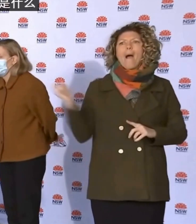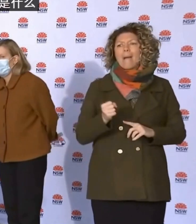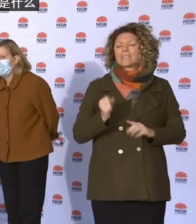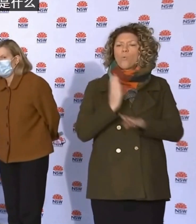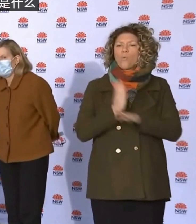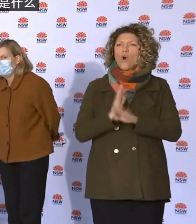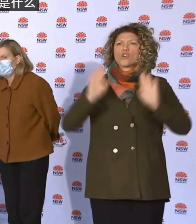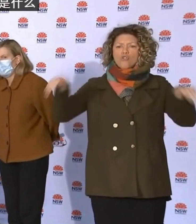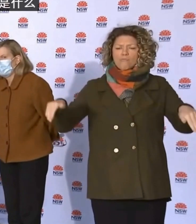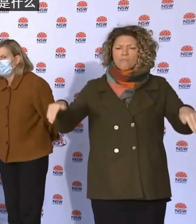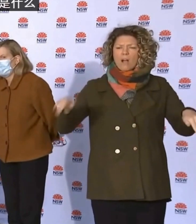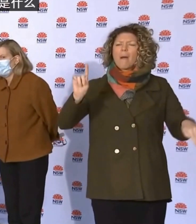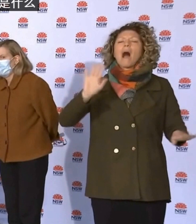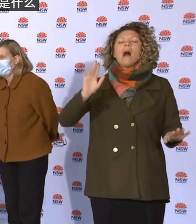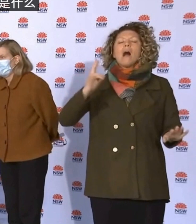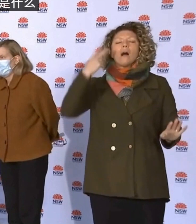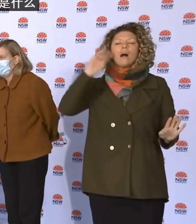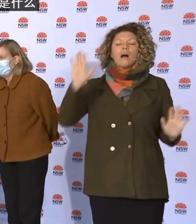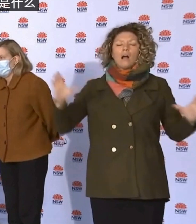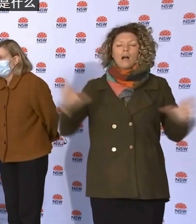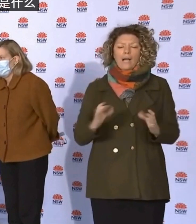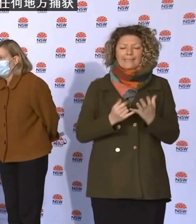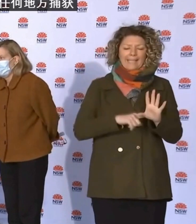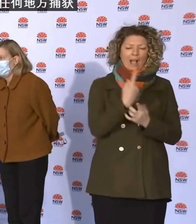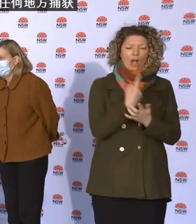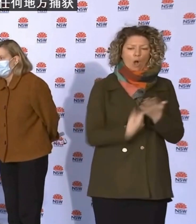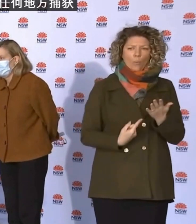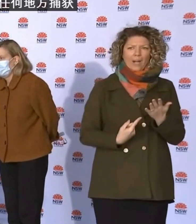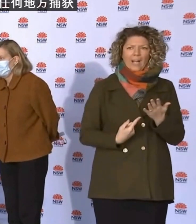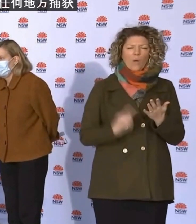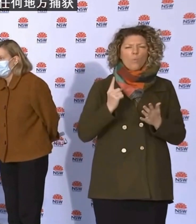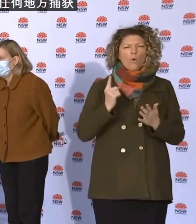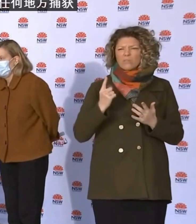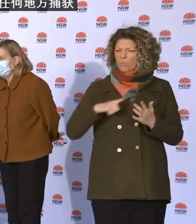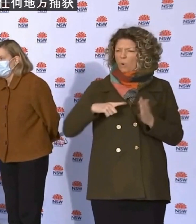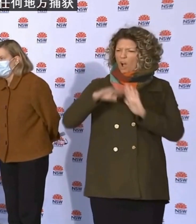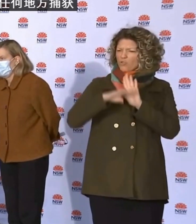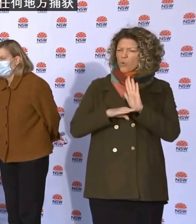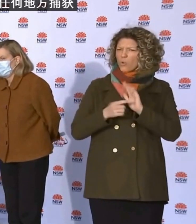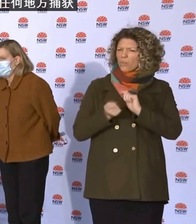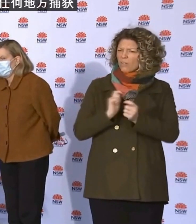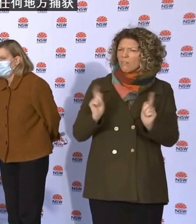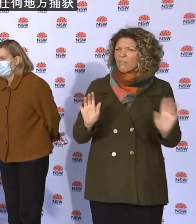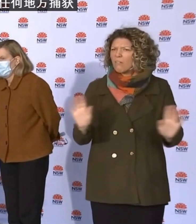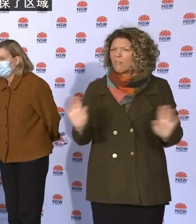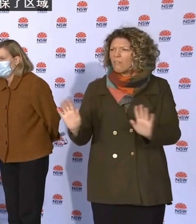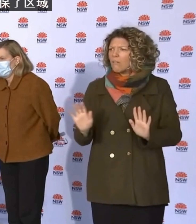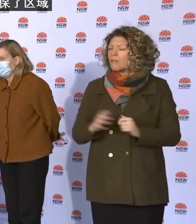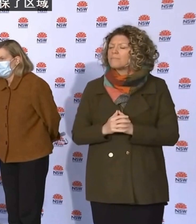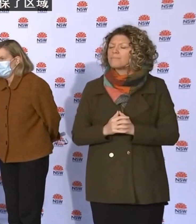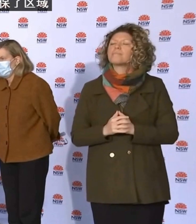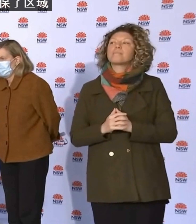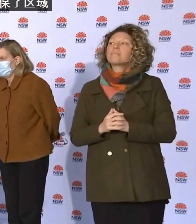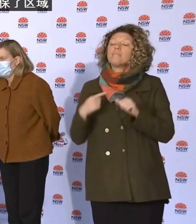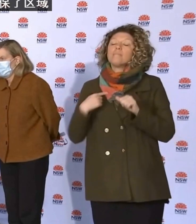was the reason by making it employers across the entire state? I think the intention was to make sure we captured anywhere where the virus